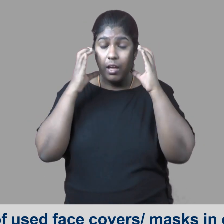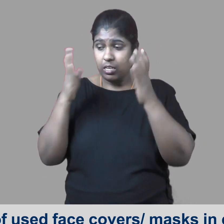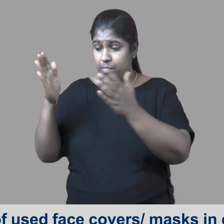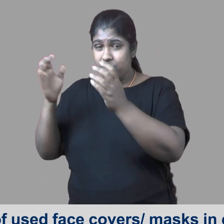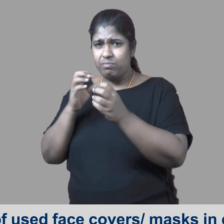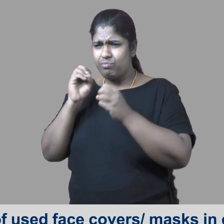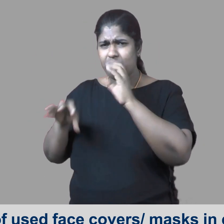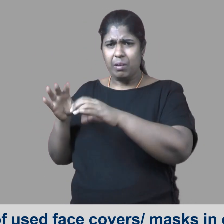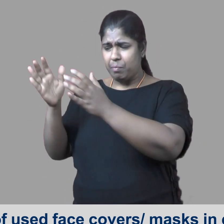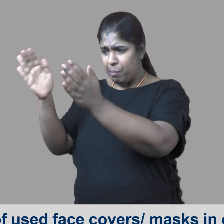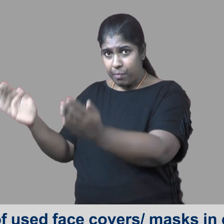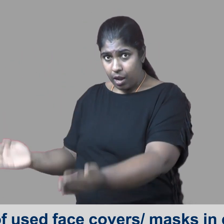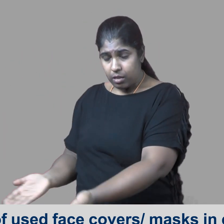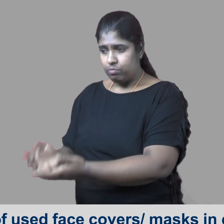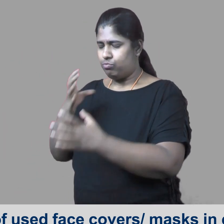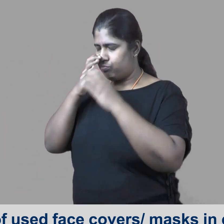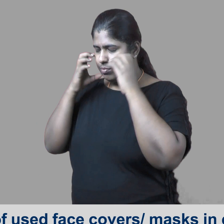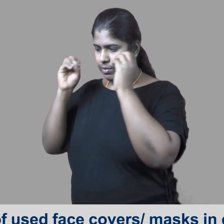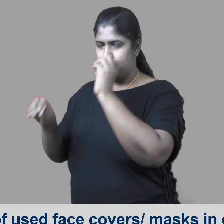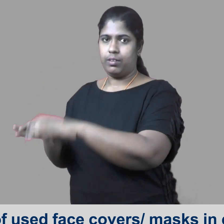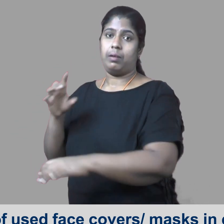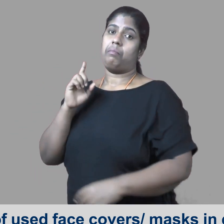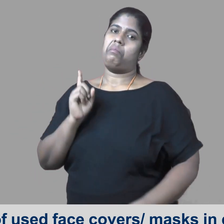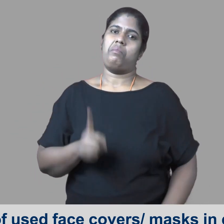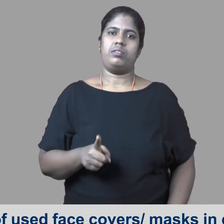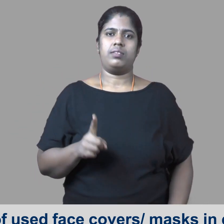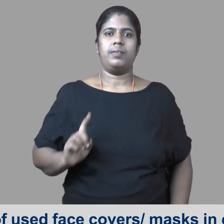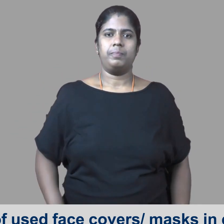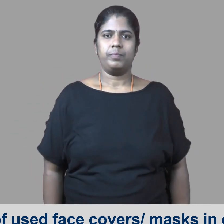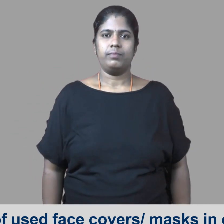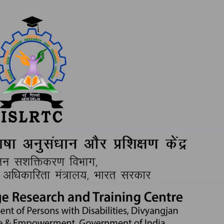or masks in covered bins available at the center.